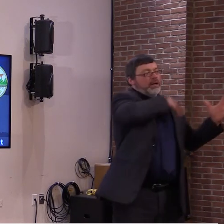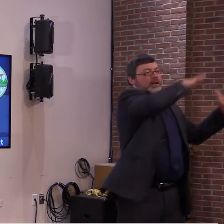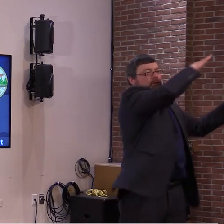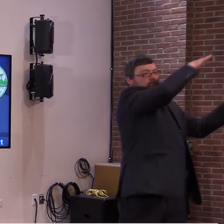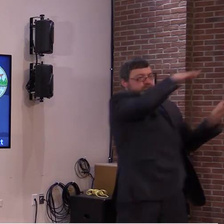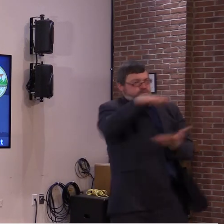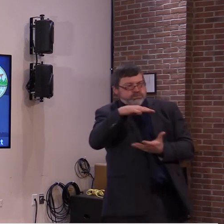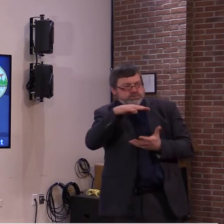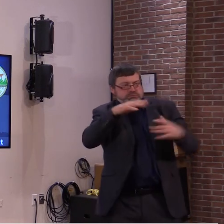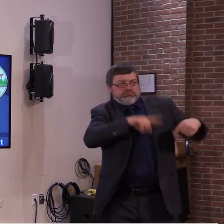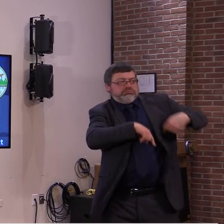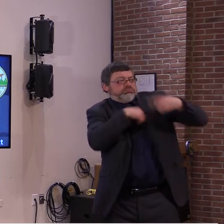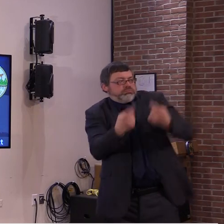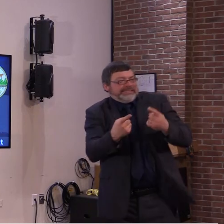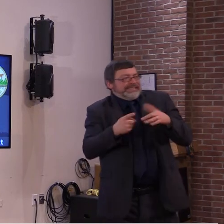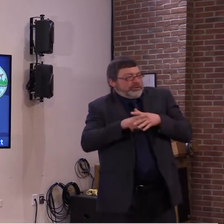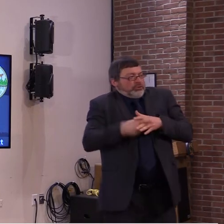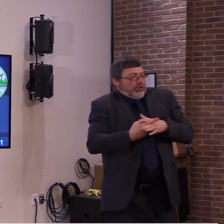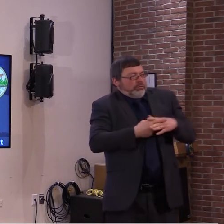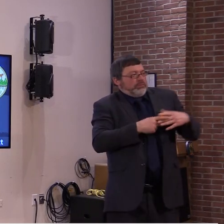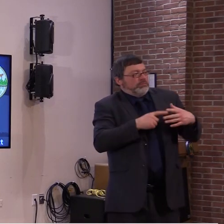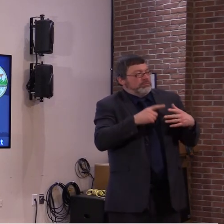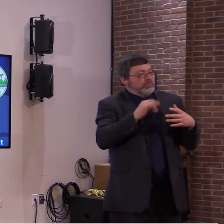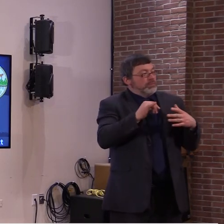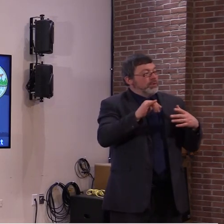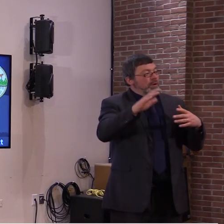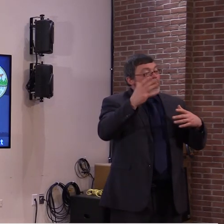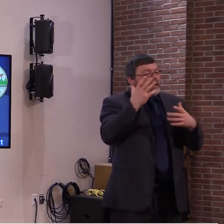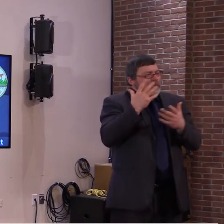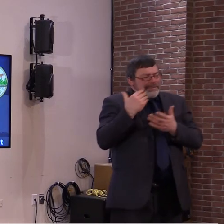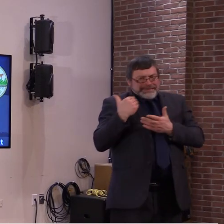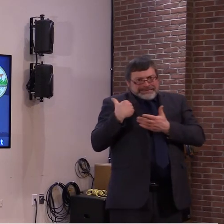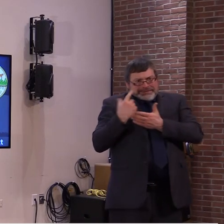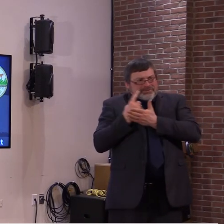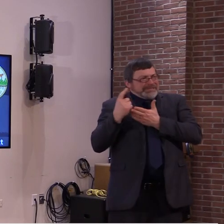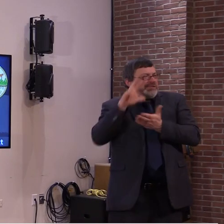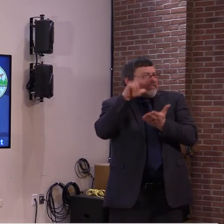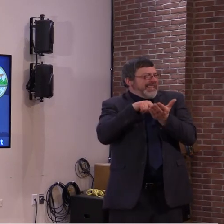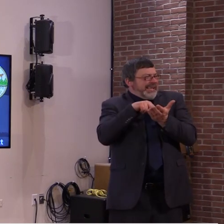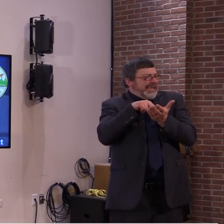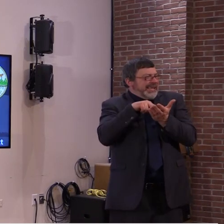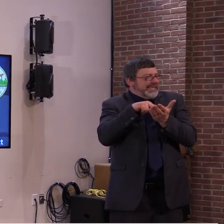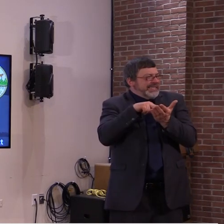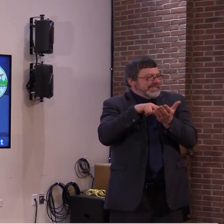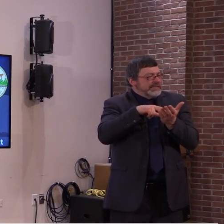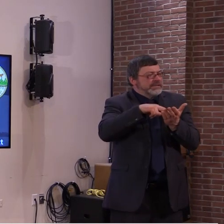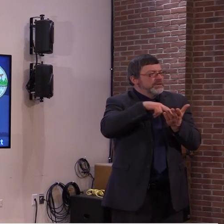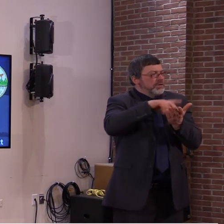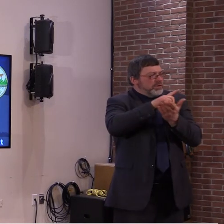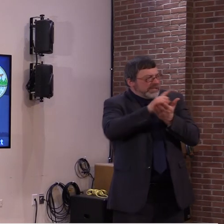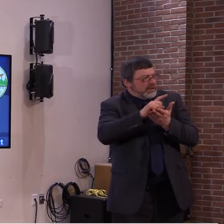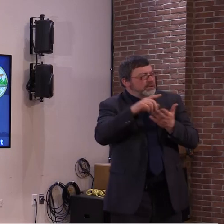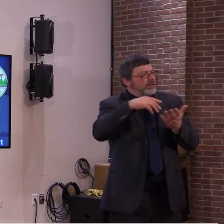you can't practically use those. So the number is 30,000 versus